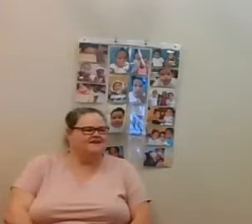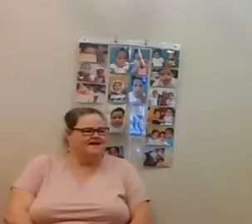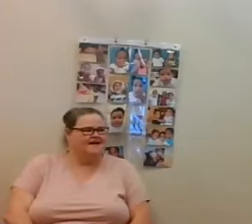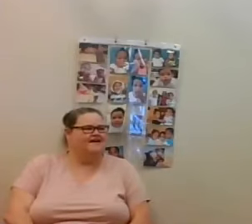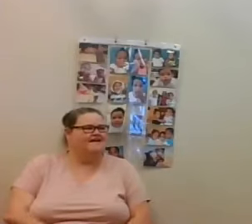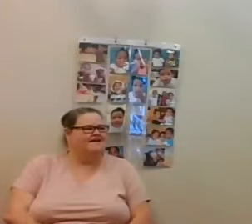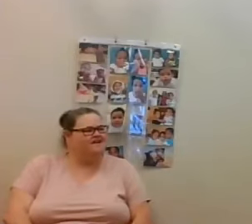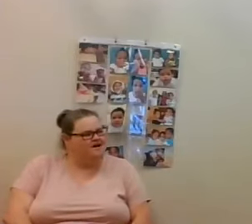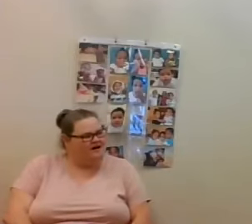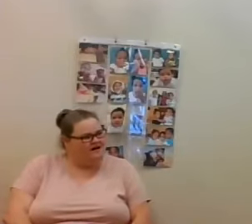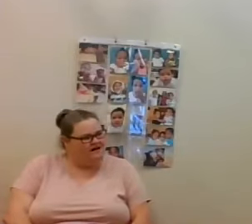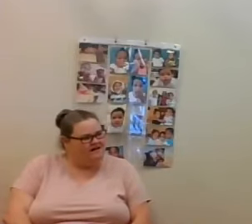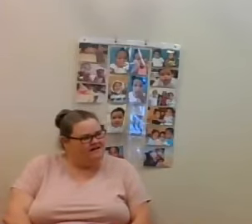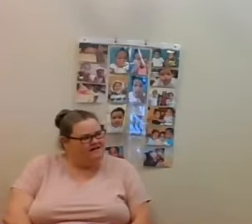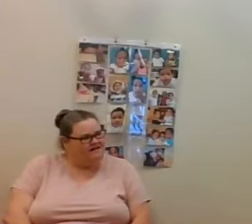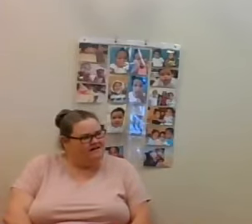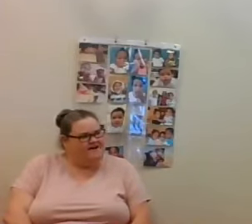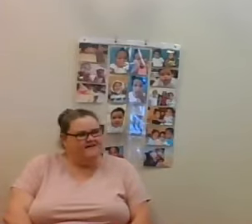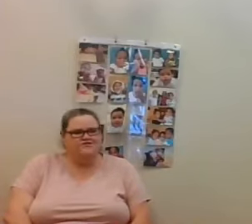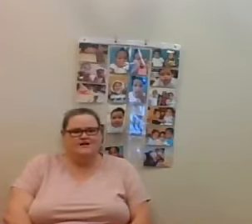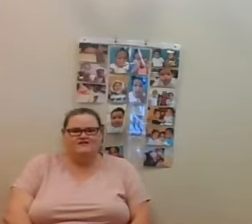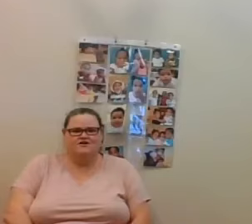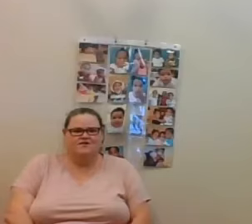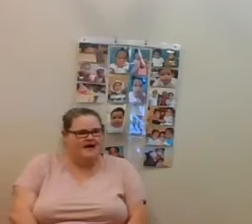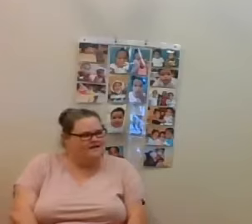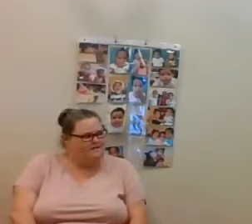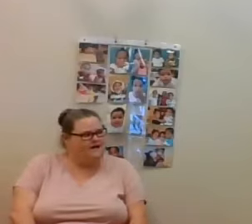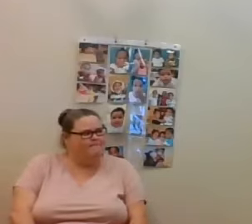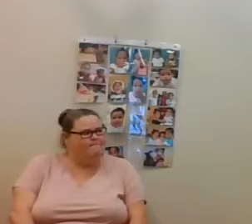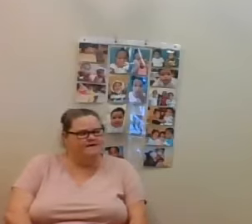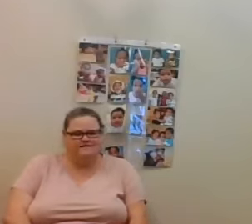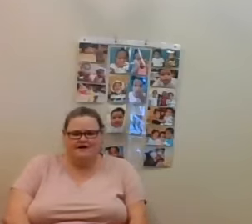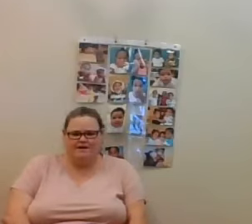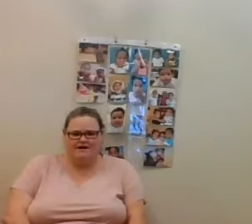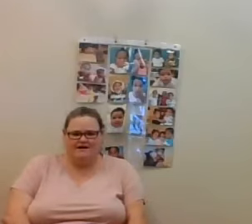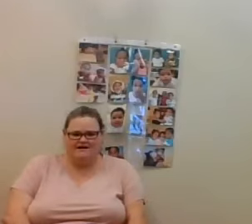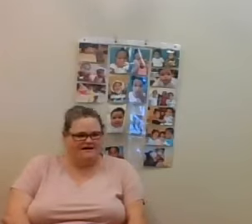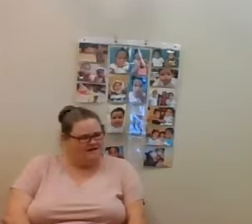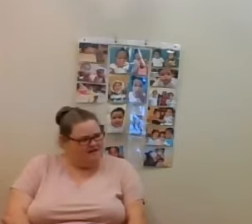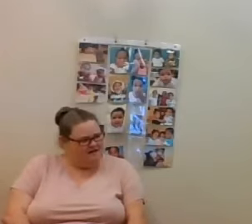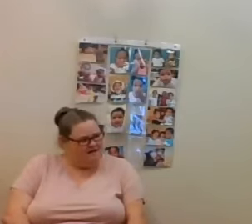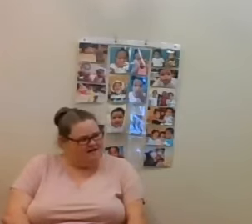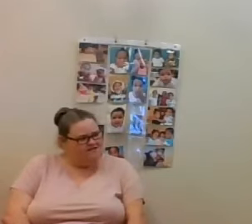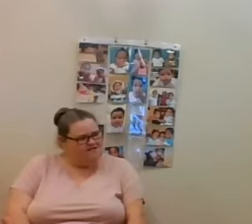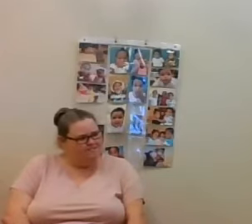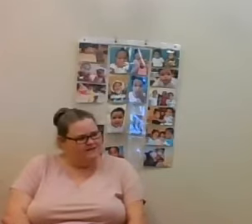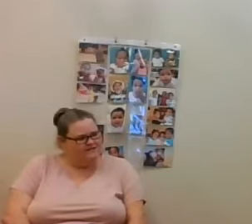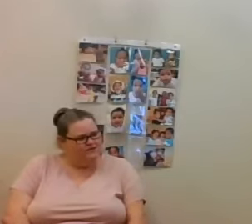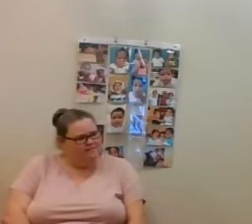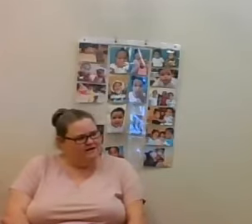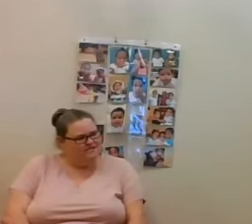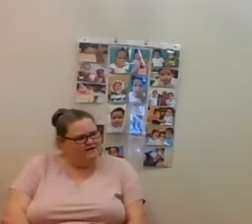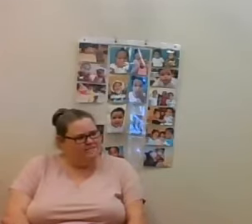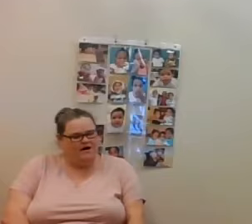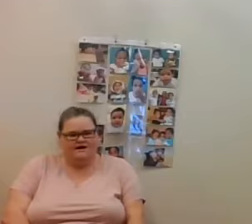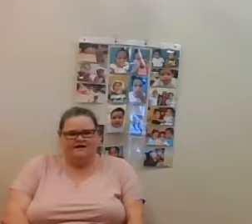all day long. And then you guys know they end up at a birthday party. They took the bus to